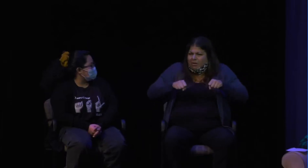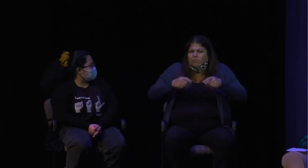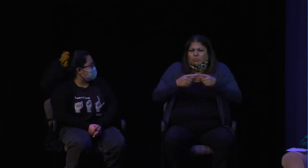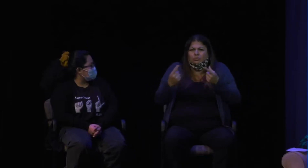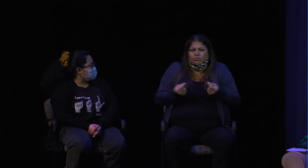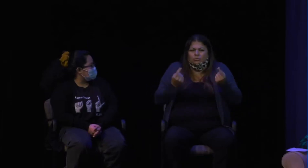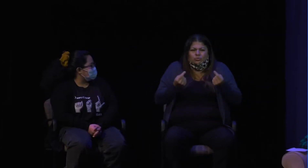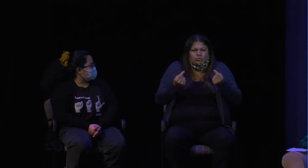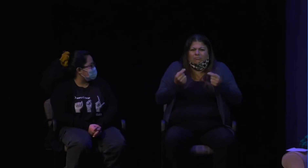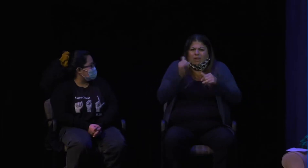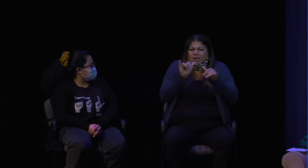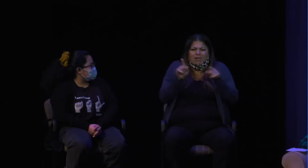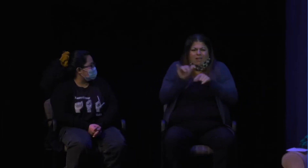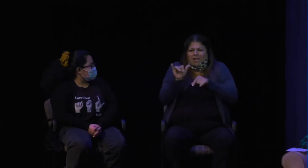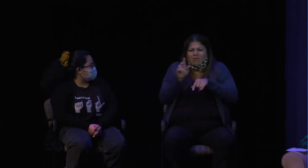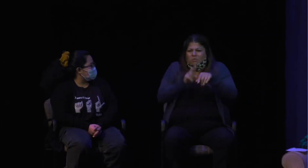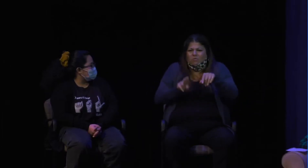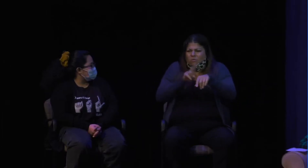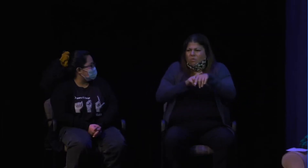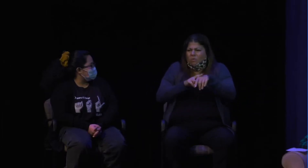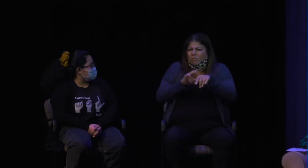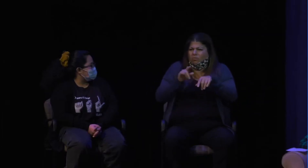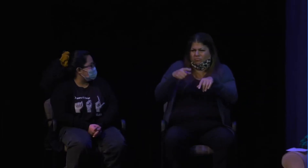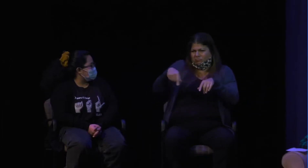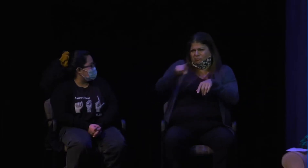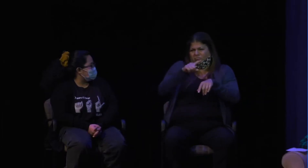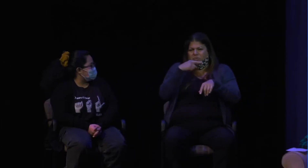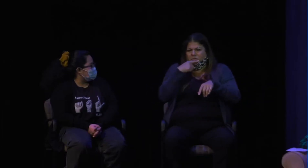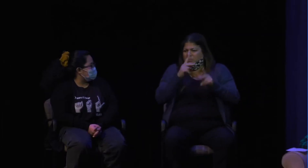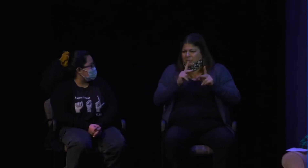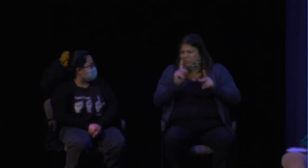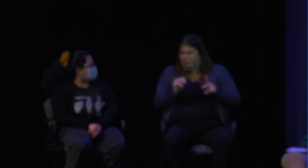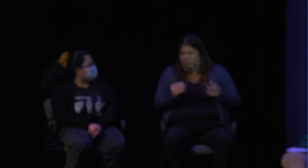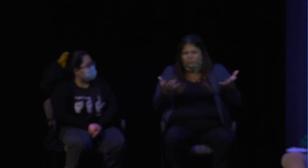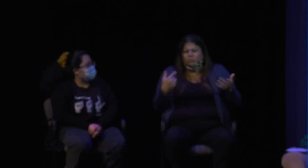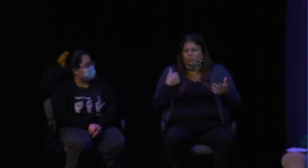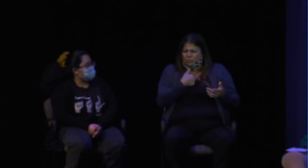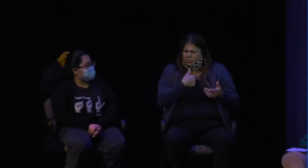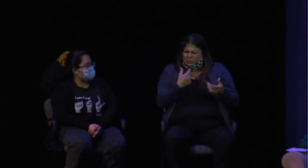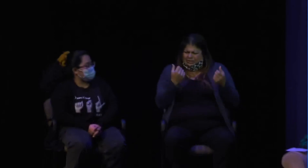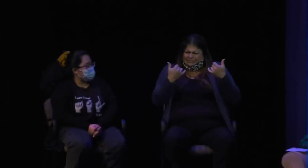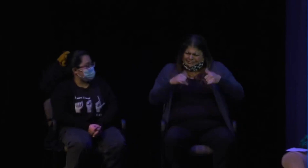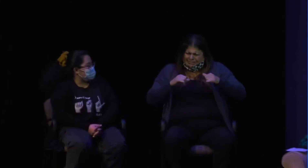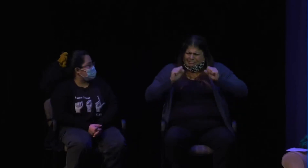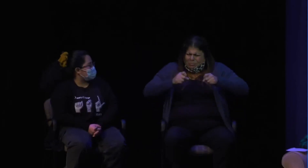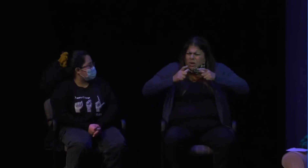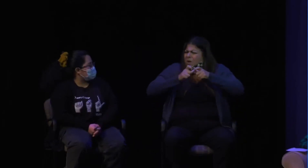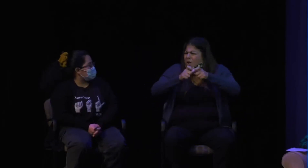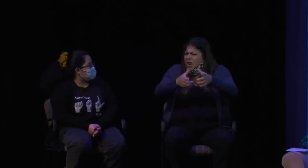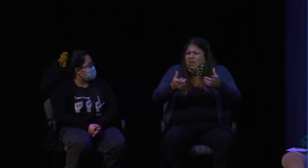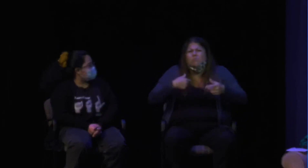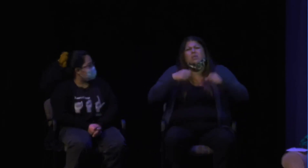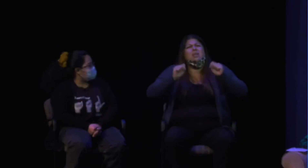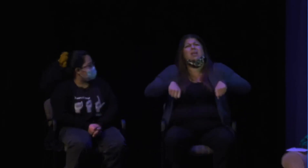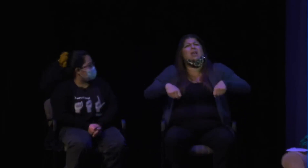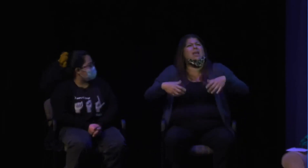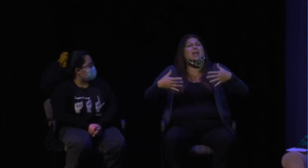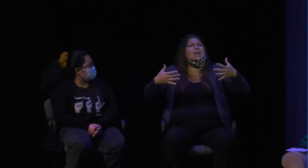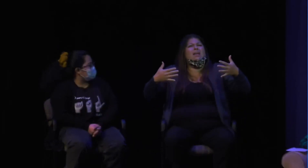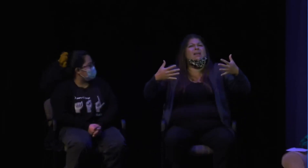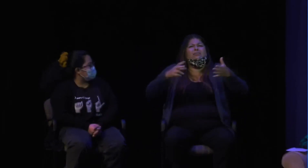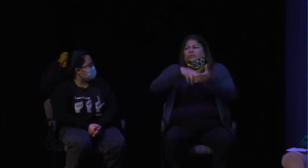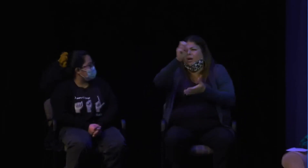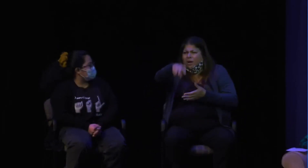handicapped. We still are able to do just about anything. We're